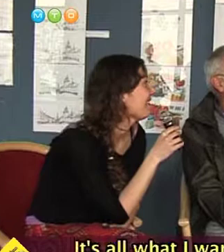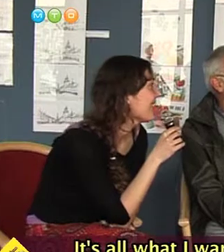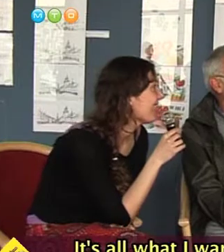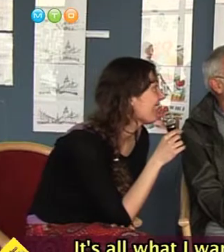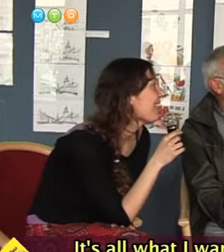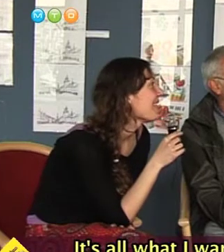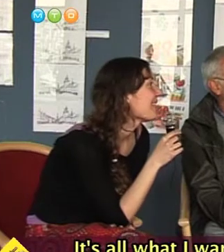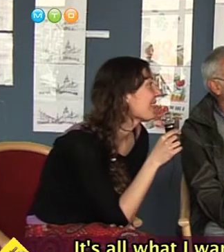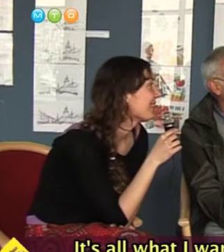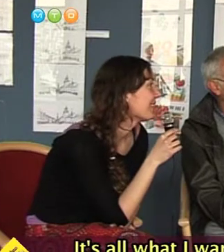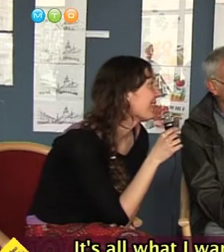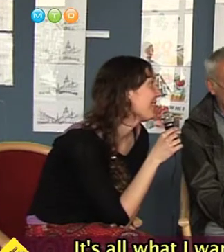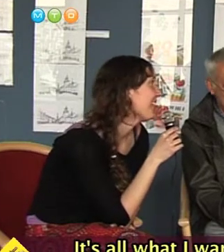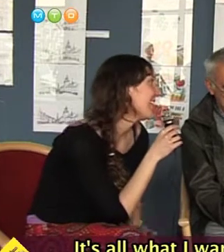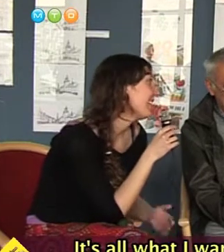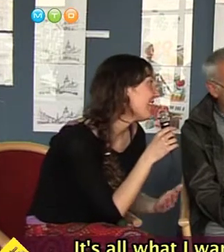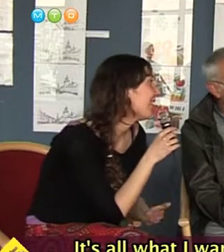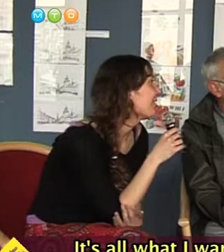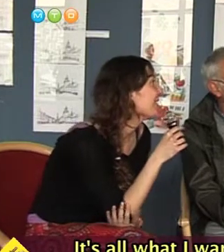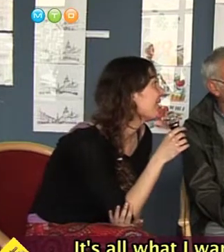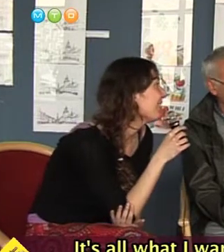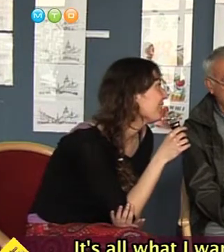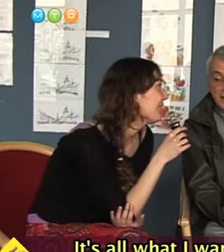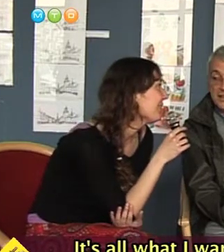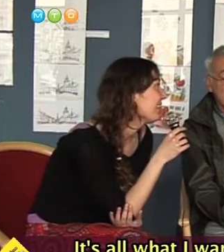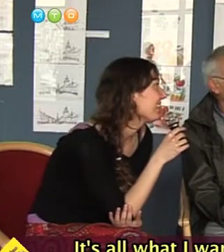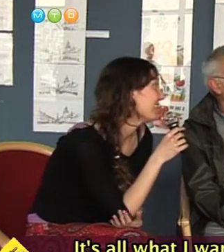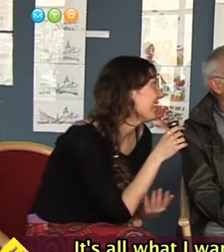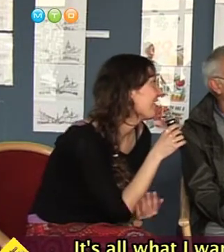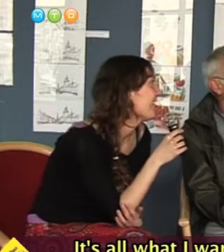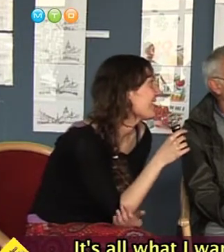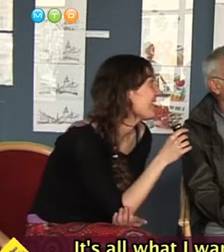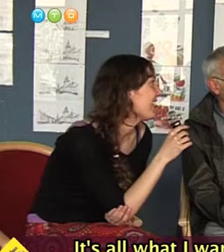It is interesting. So, we just thank you for